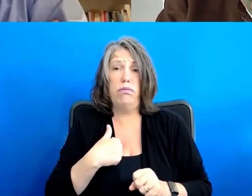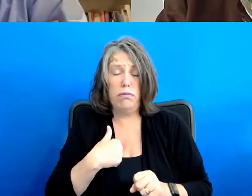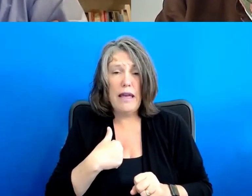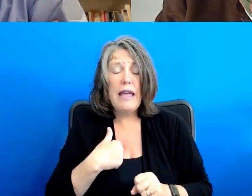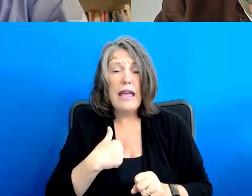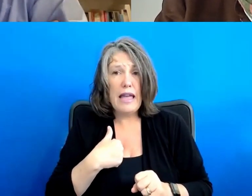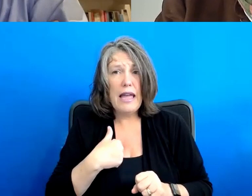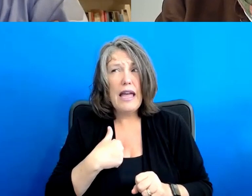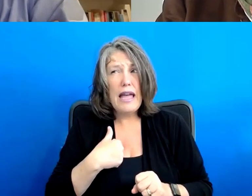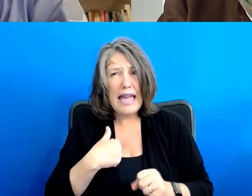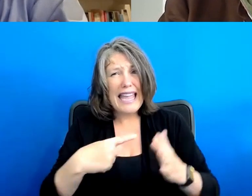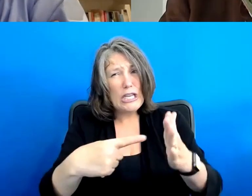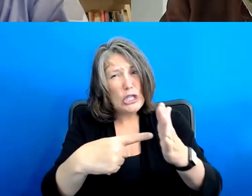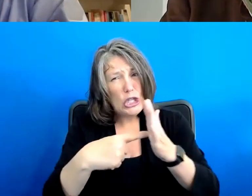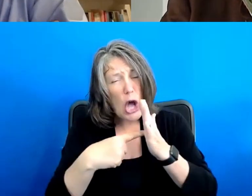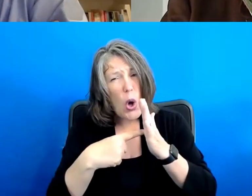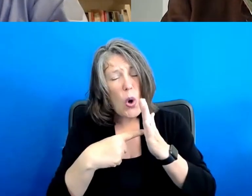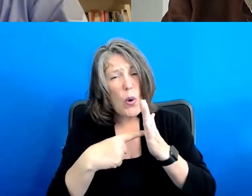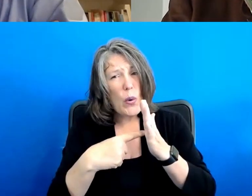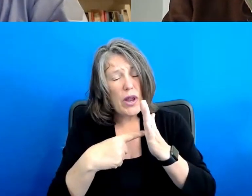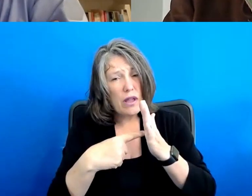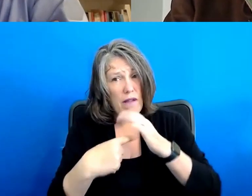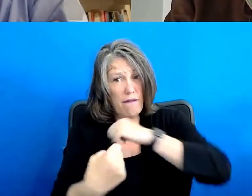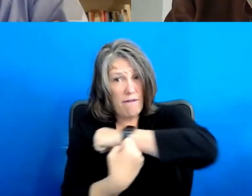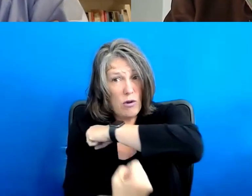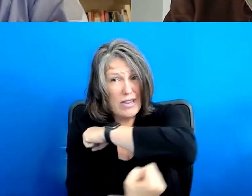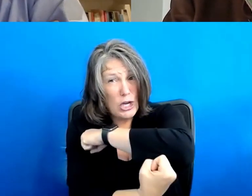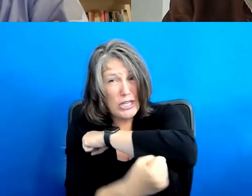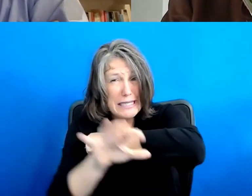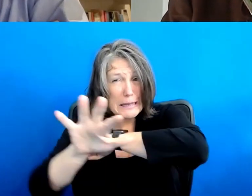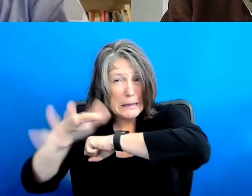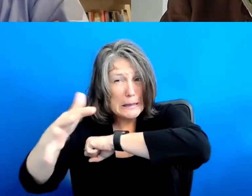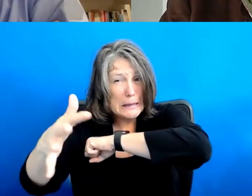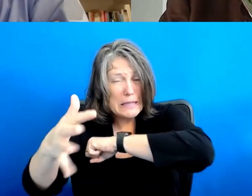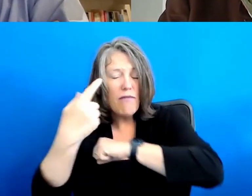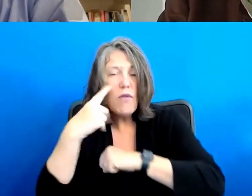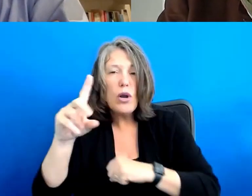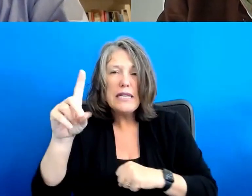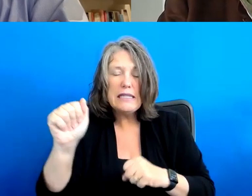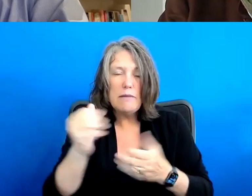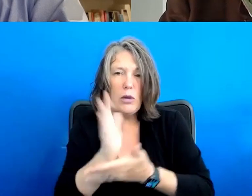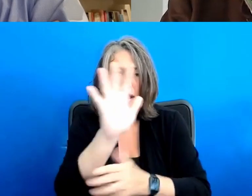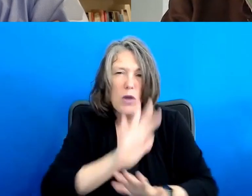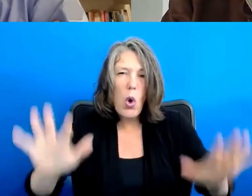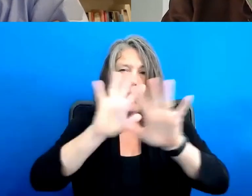it showed how shaky the foundations were to disability rights around the